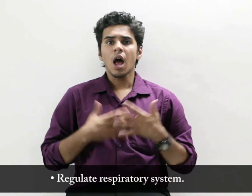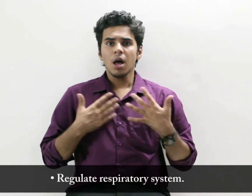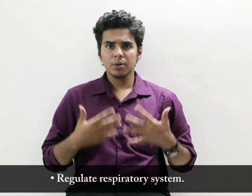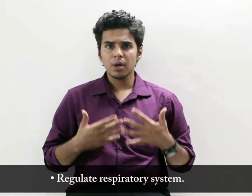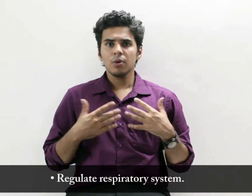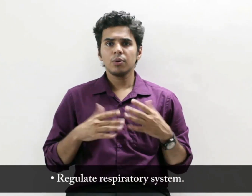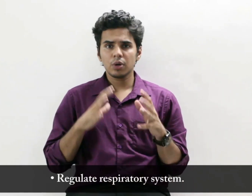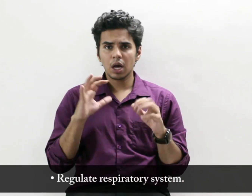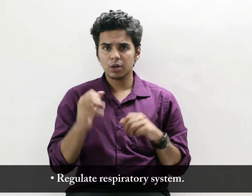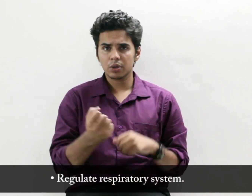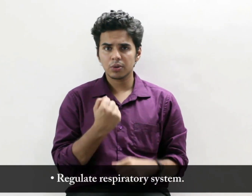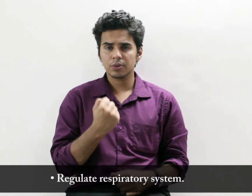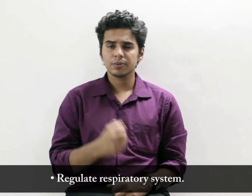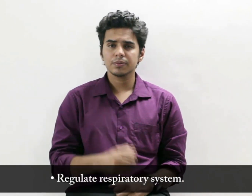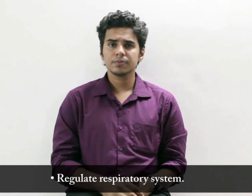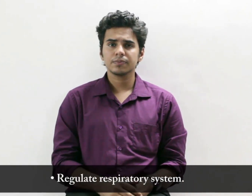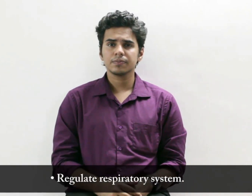Regulate respiratory system.